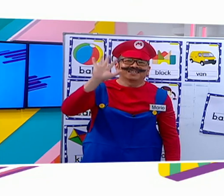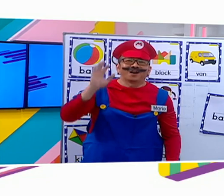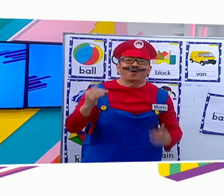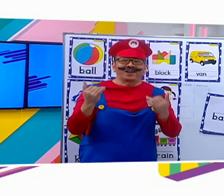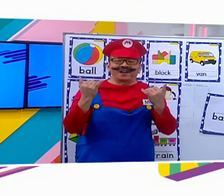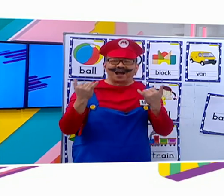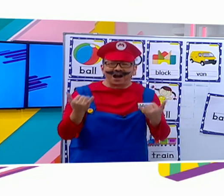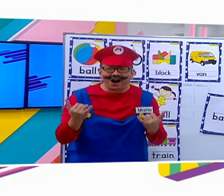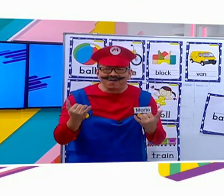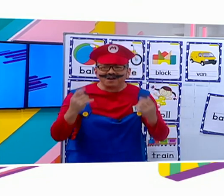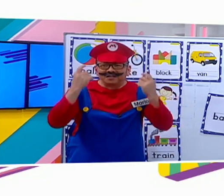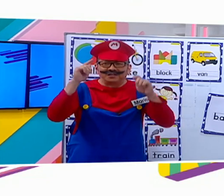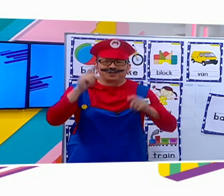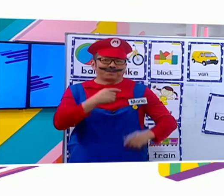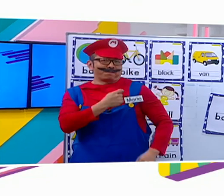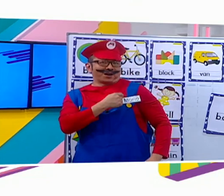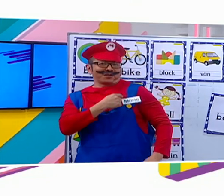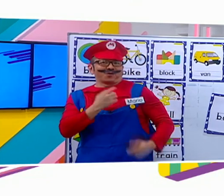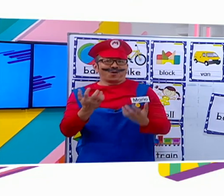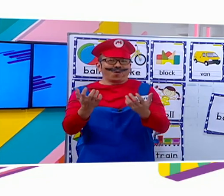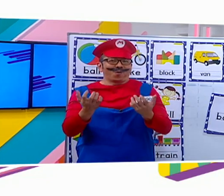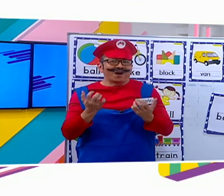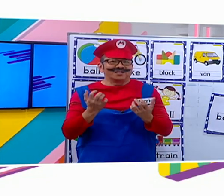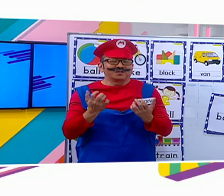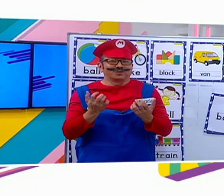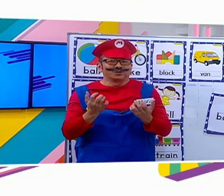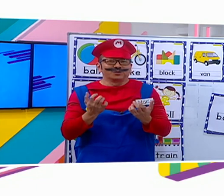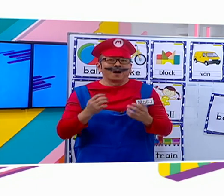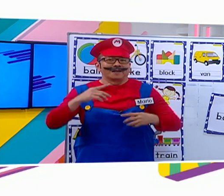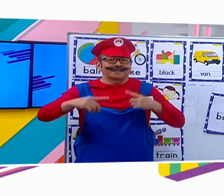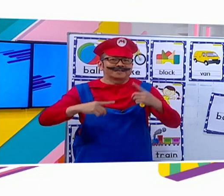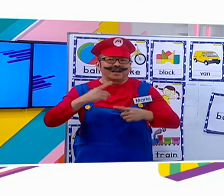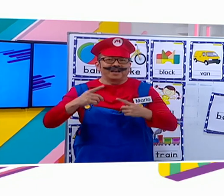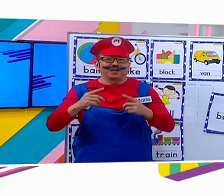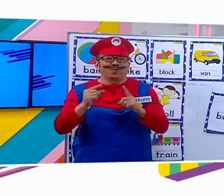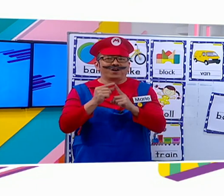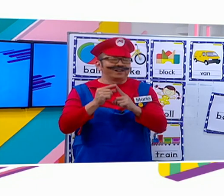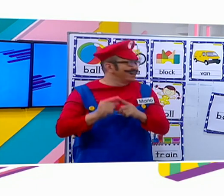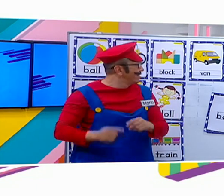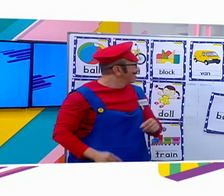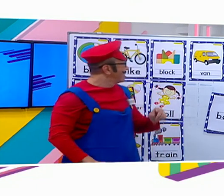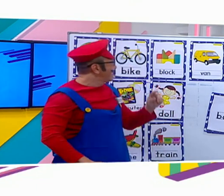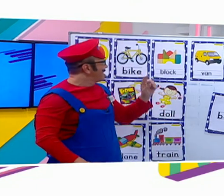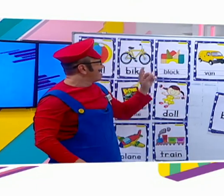Anis. Okay, now, teacher Mario wants you to sign the word.